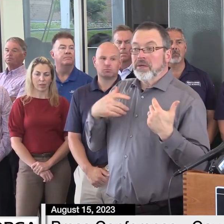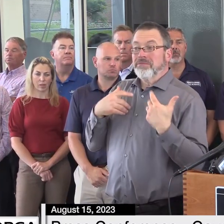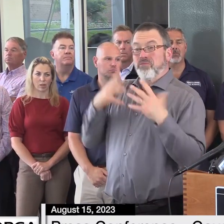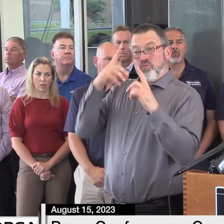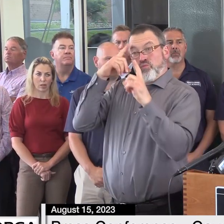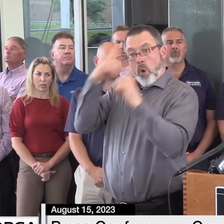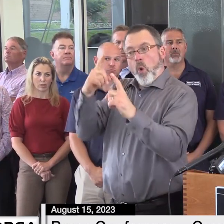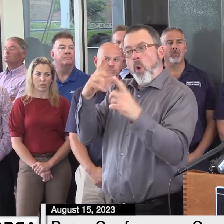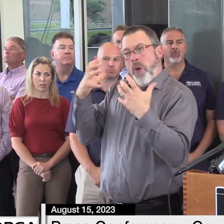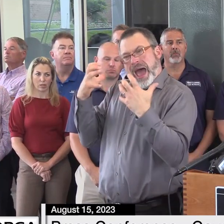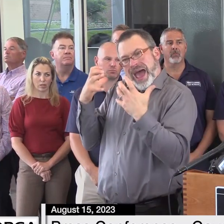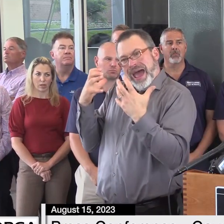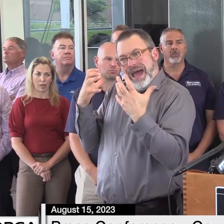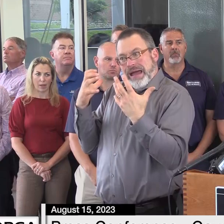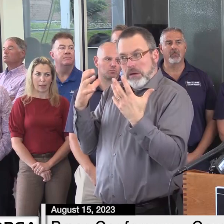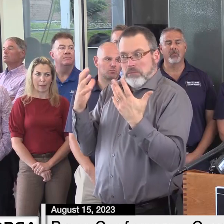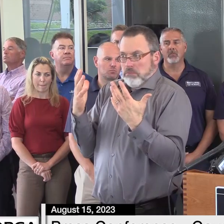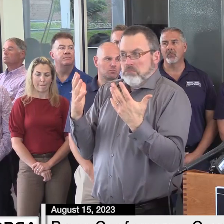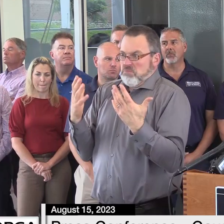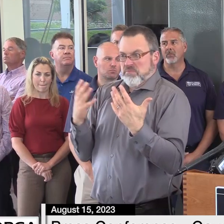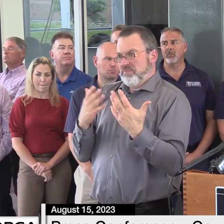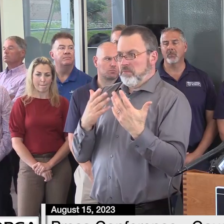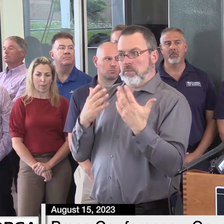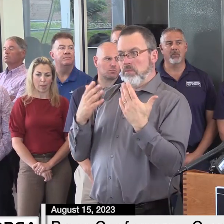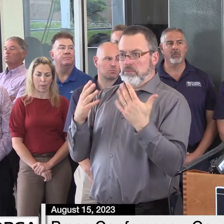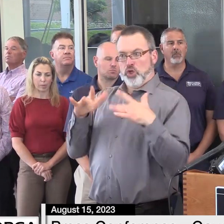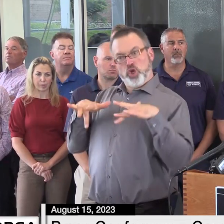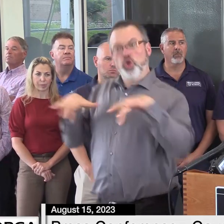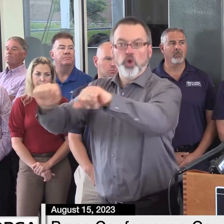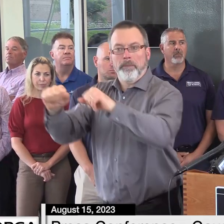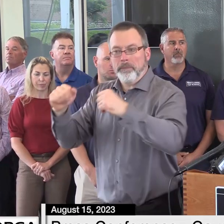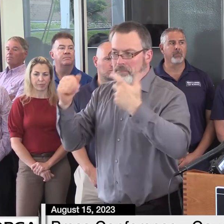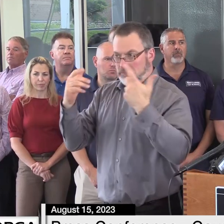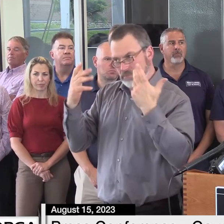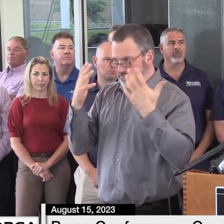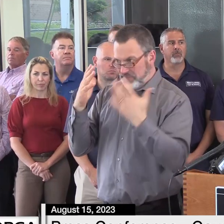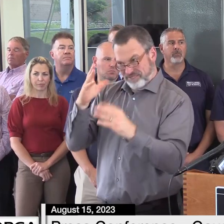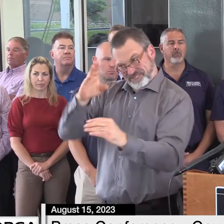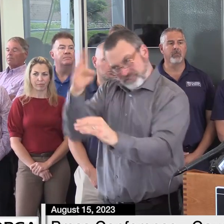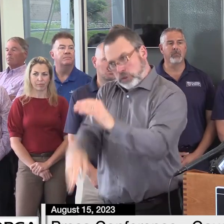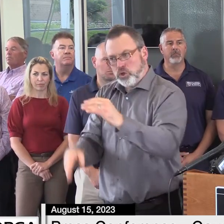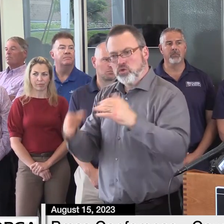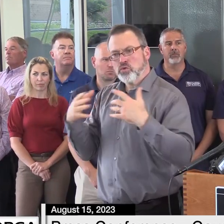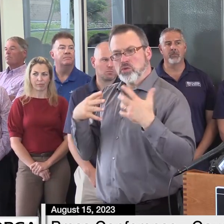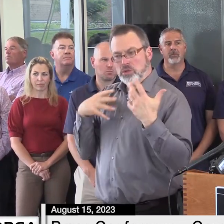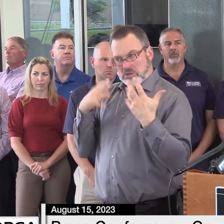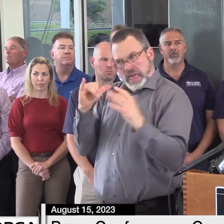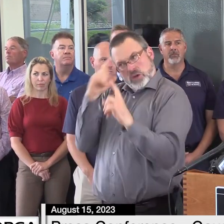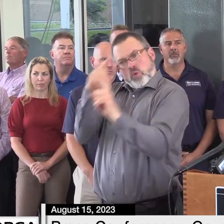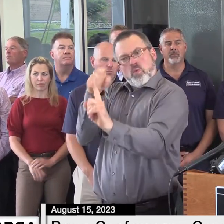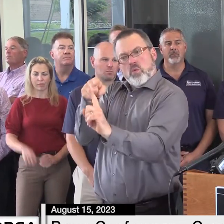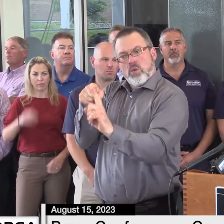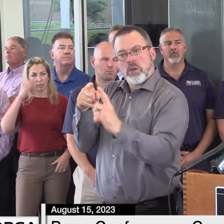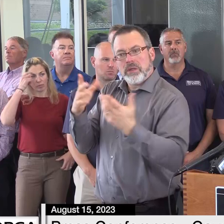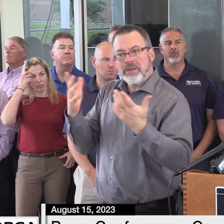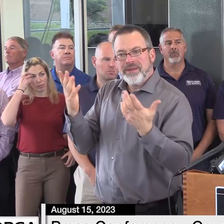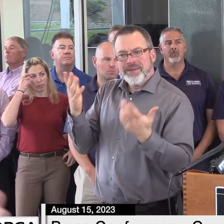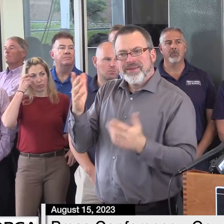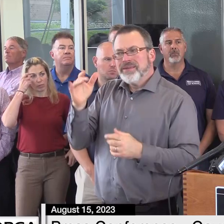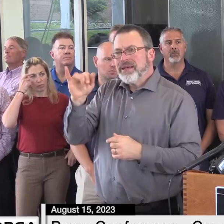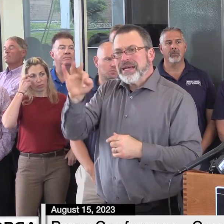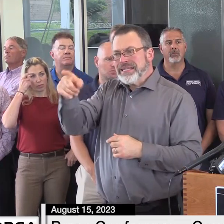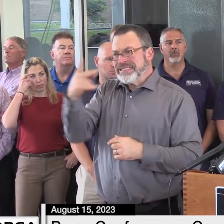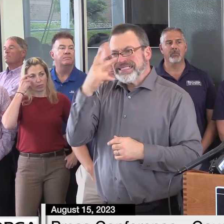debris picked up by the end of the month, by the end of August. And that includes all the debris we've seen in Barrie and